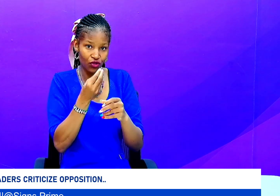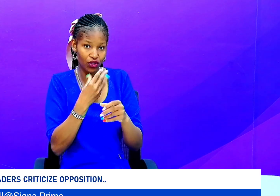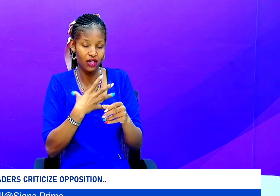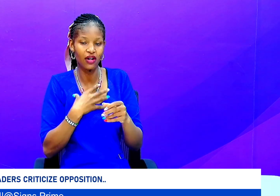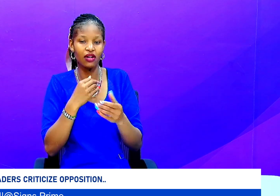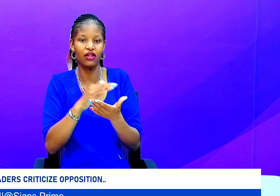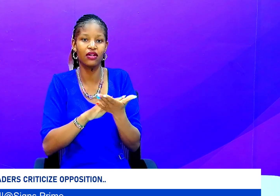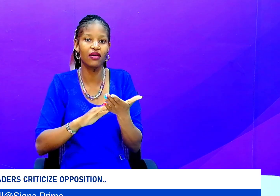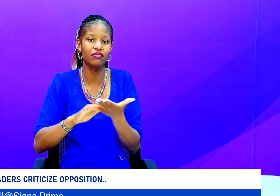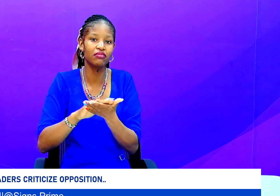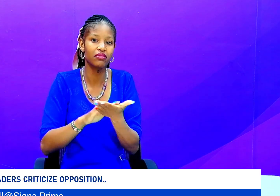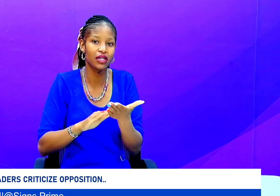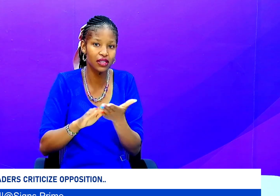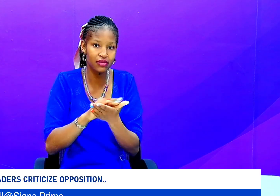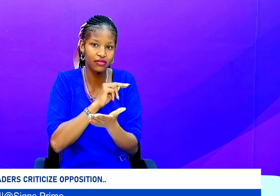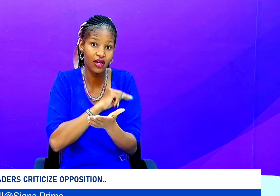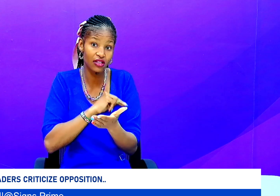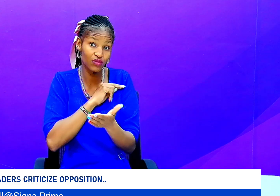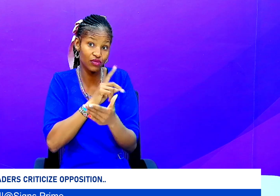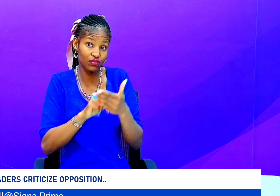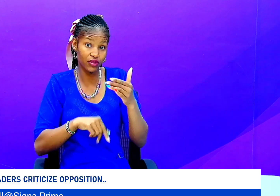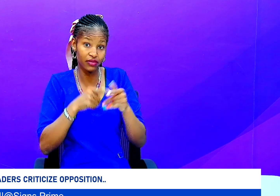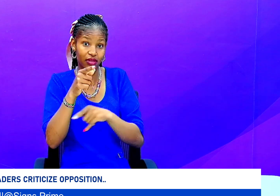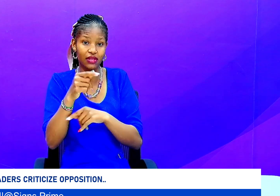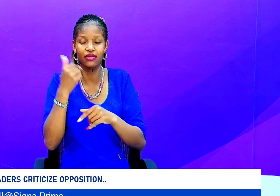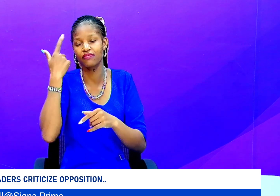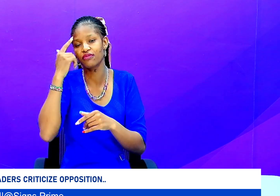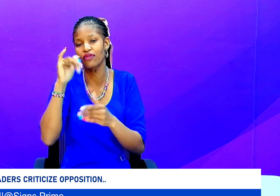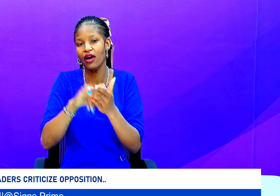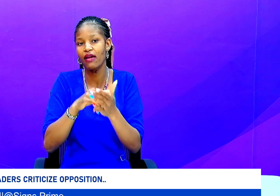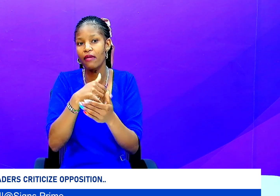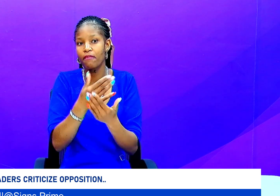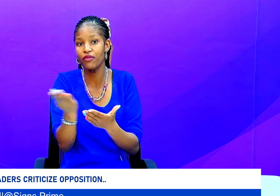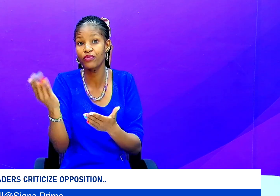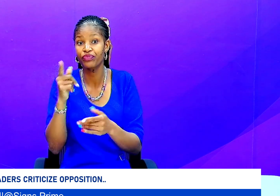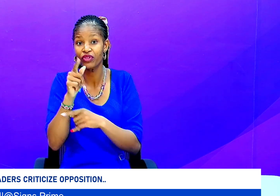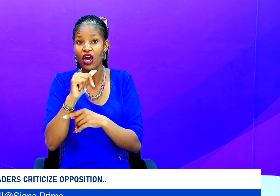under the guise of seeking food and basic necessities.